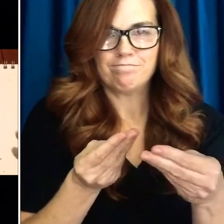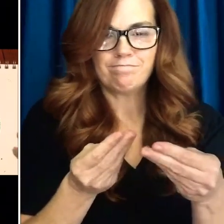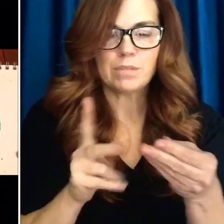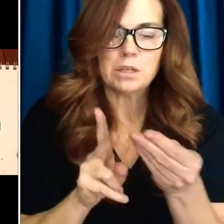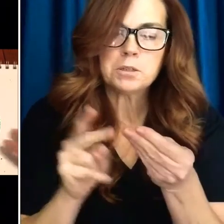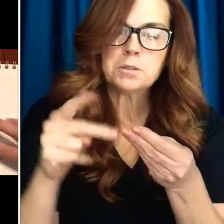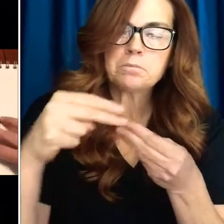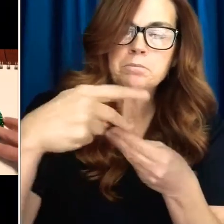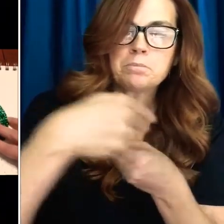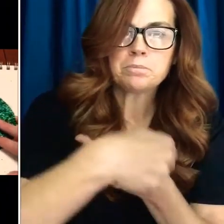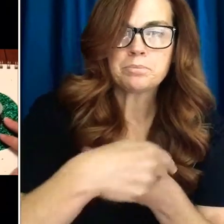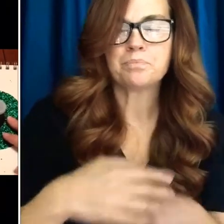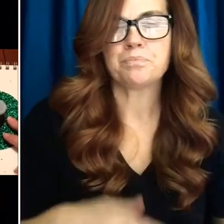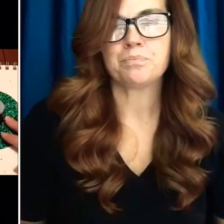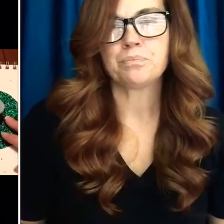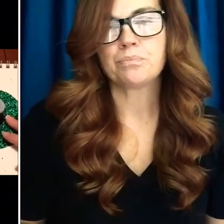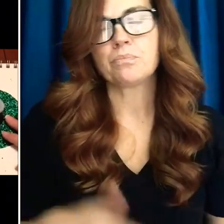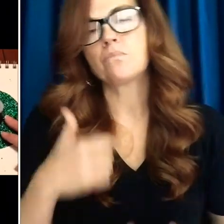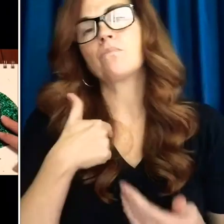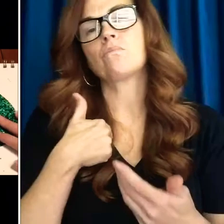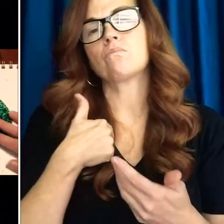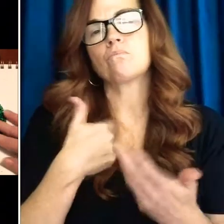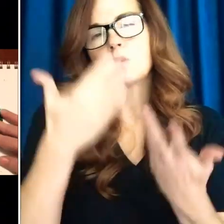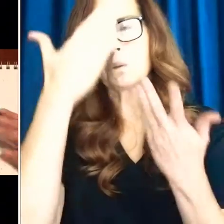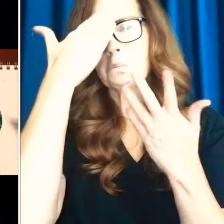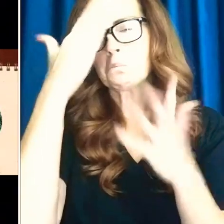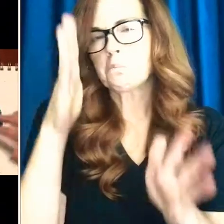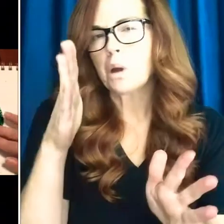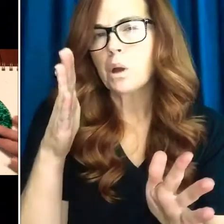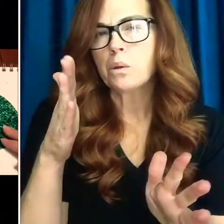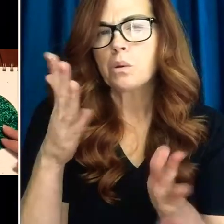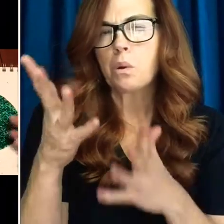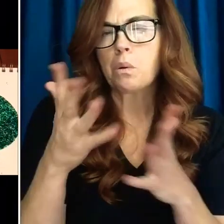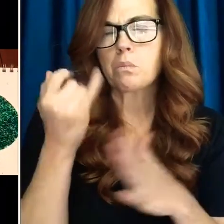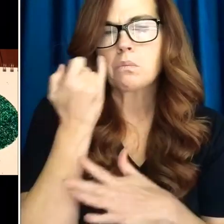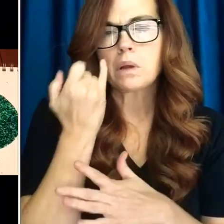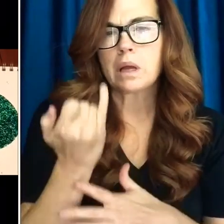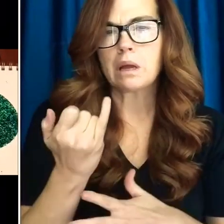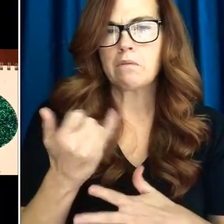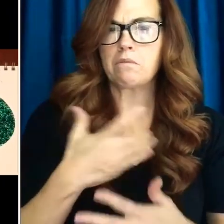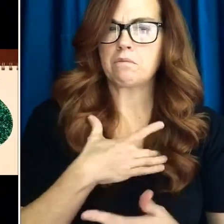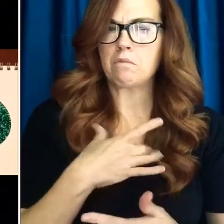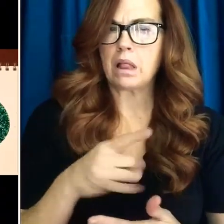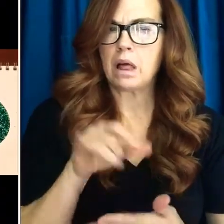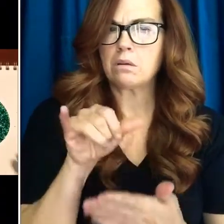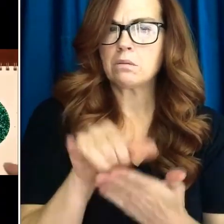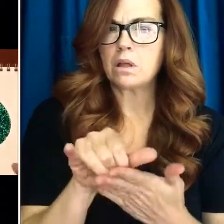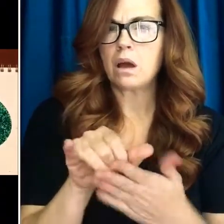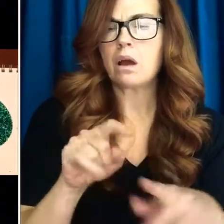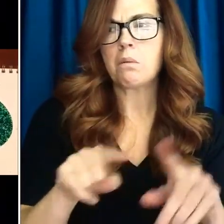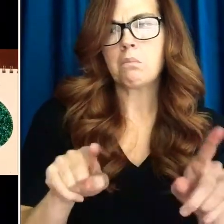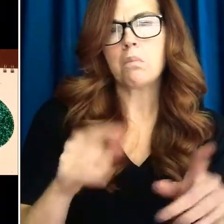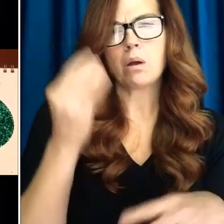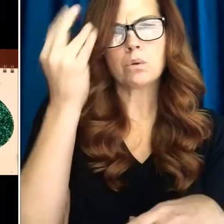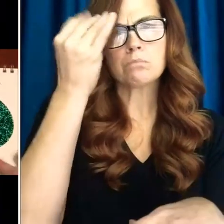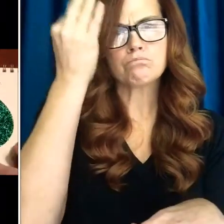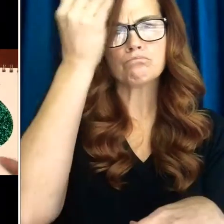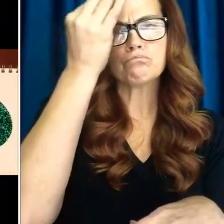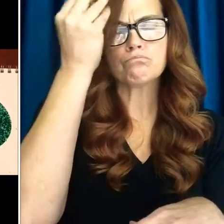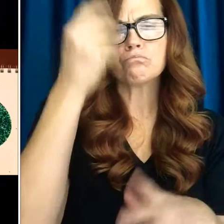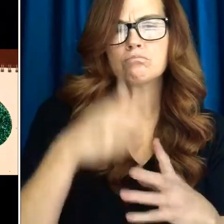I am with it. I know that I still have to use some drawing elements, and this is my sketchbook, so I'm thinking that I'll use